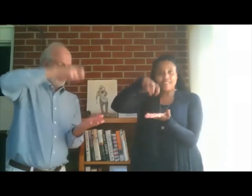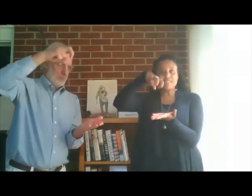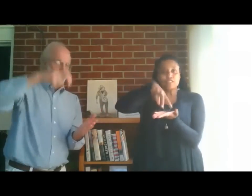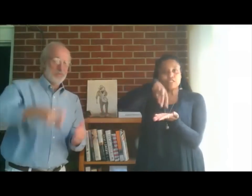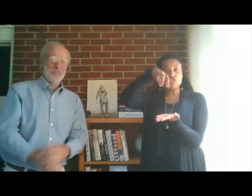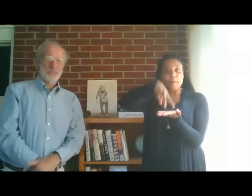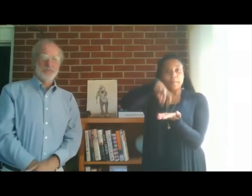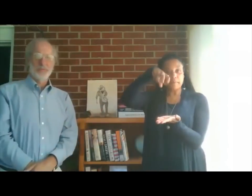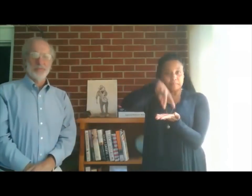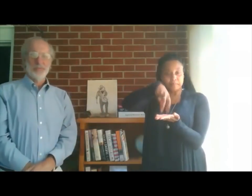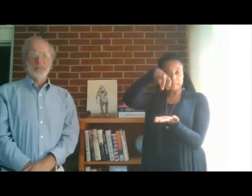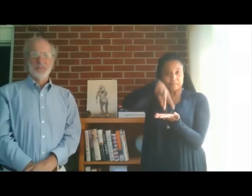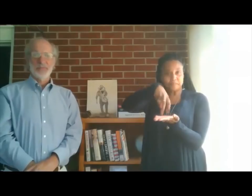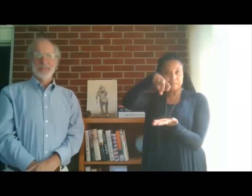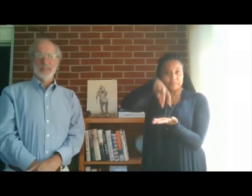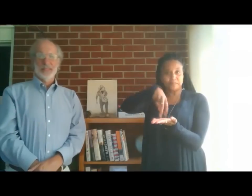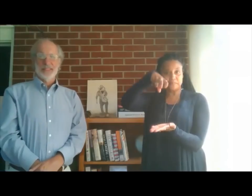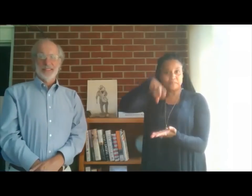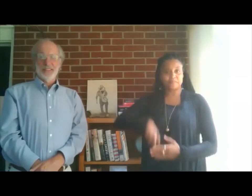Right. Jump.